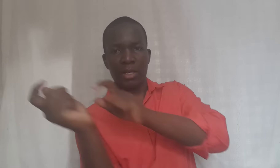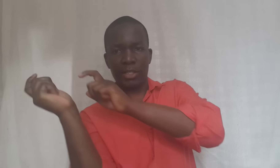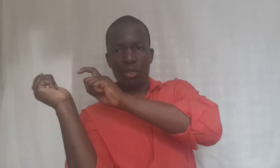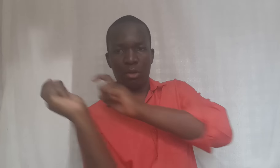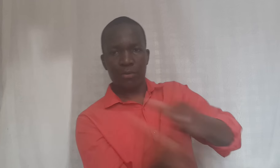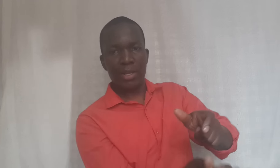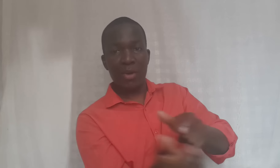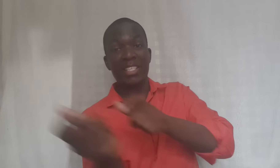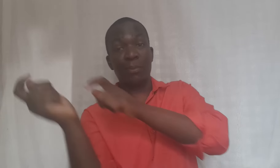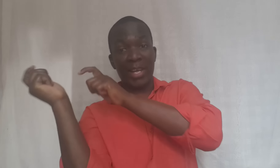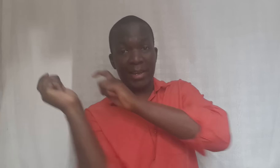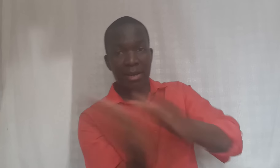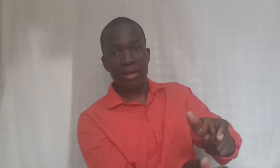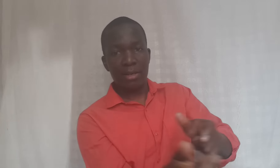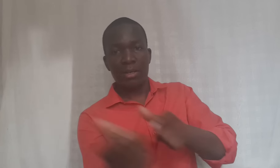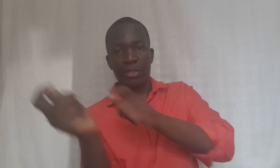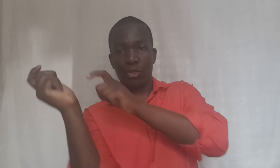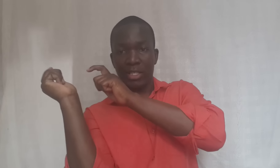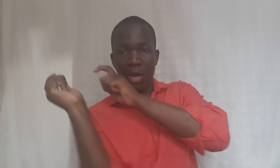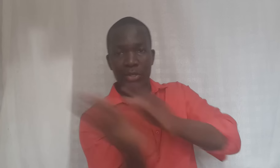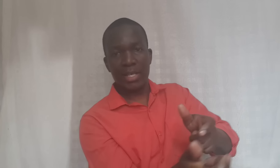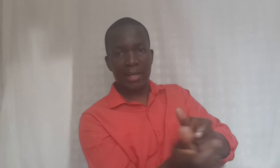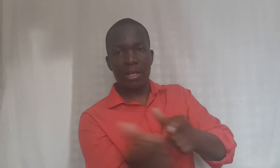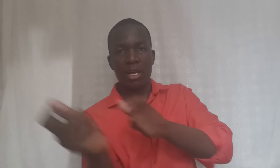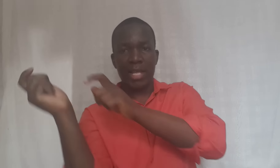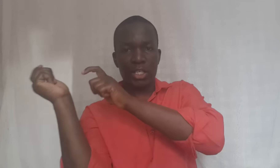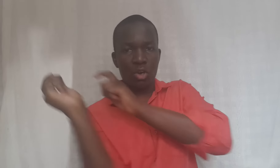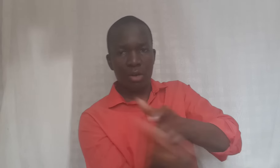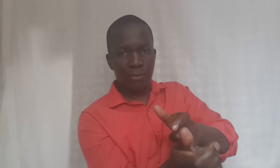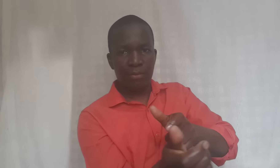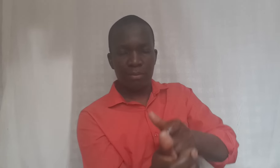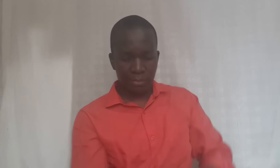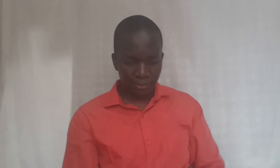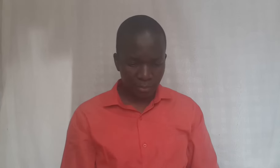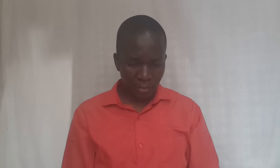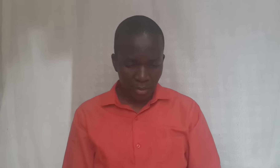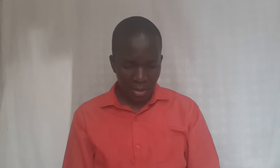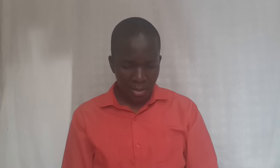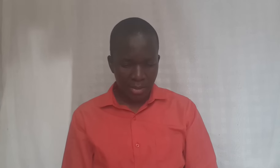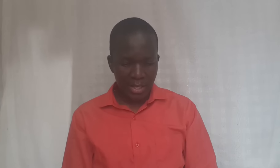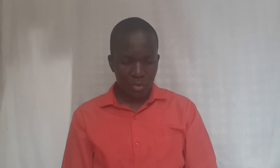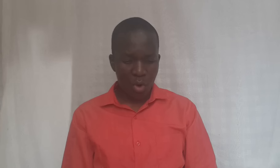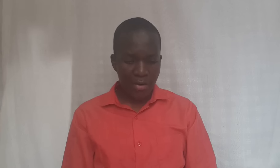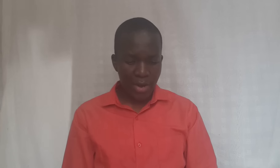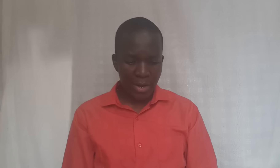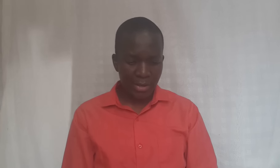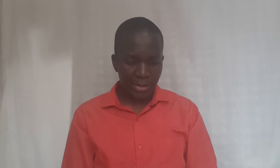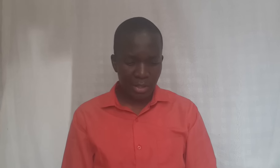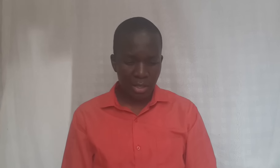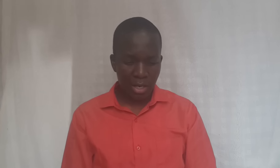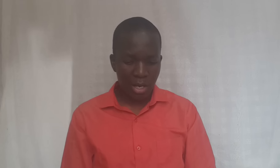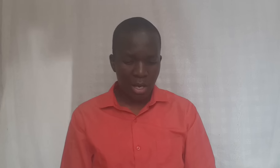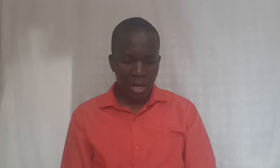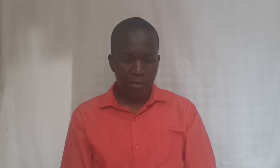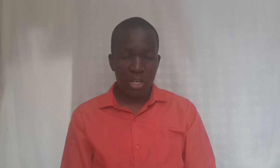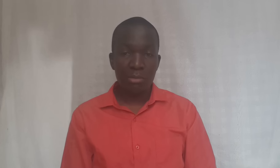is golf. The way it's played. So this is how we sign. That's golf. The next word here is